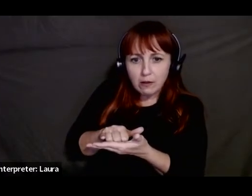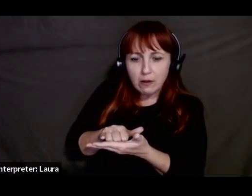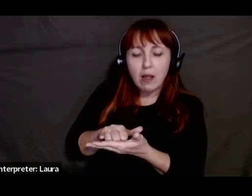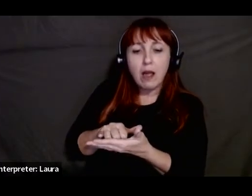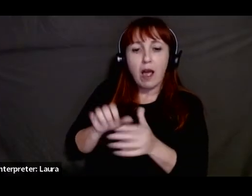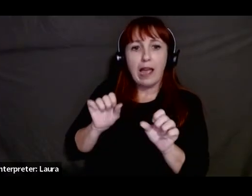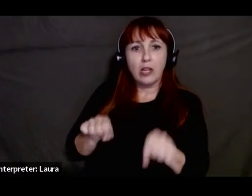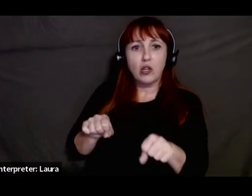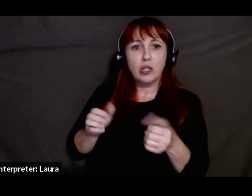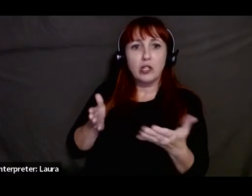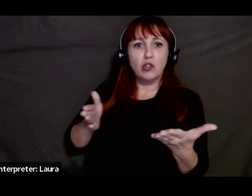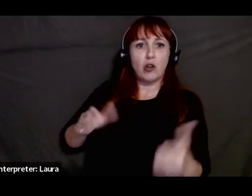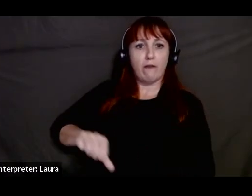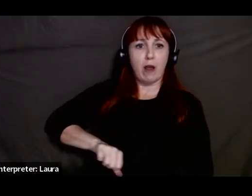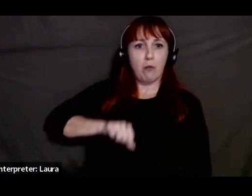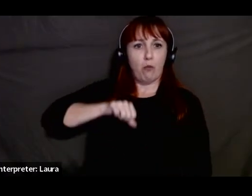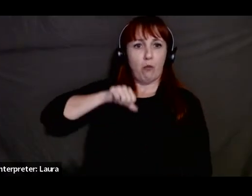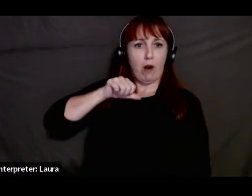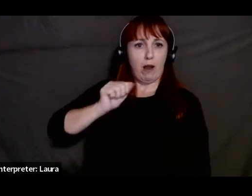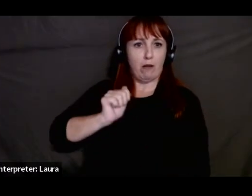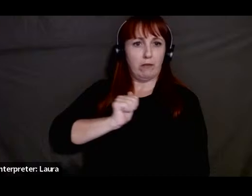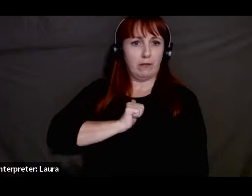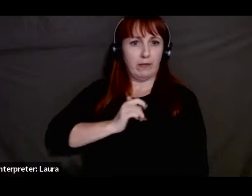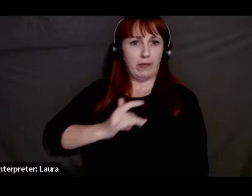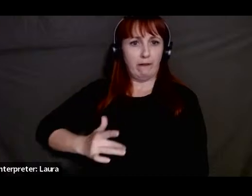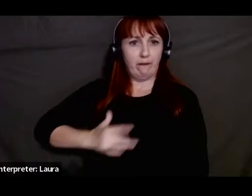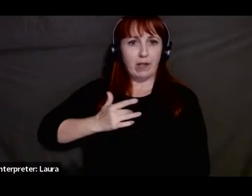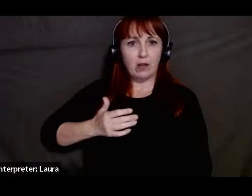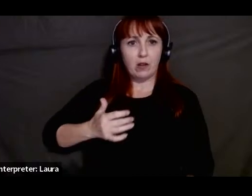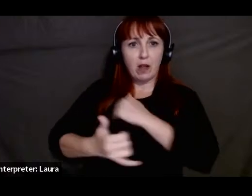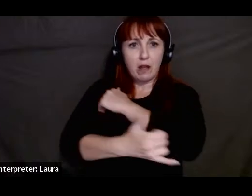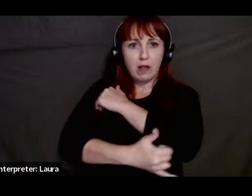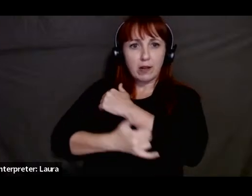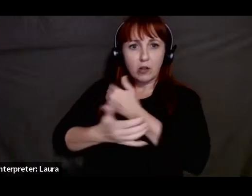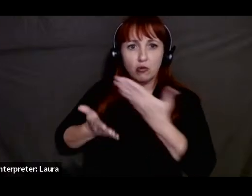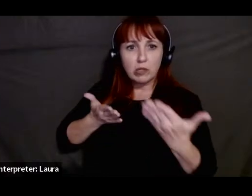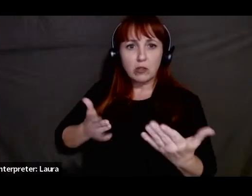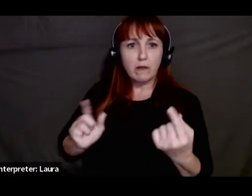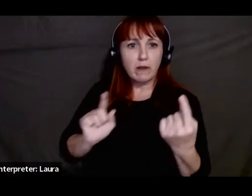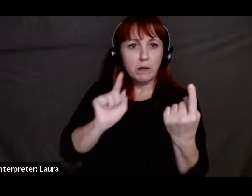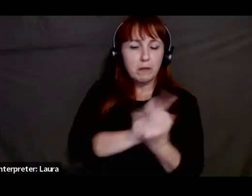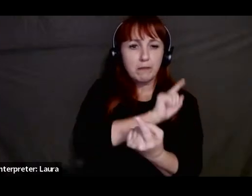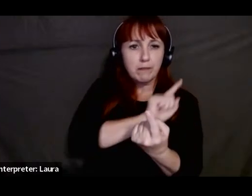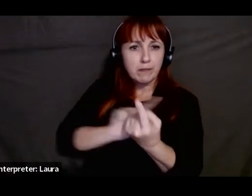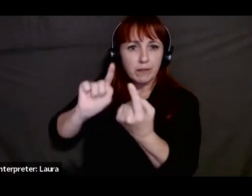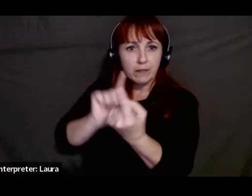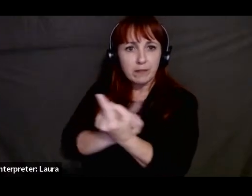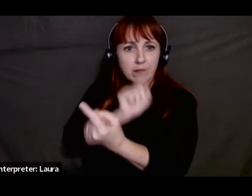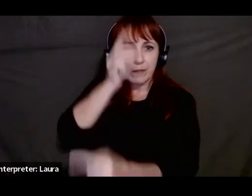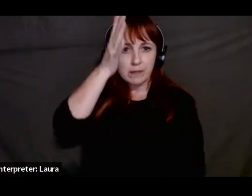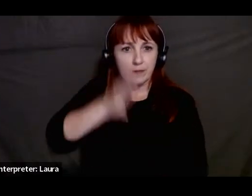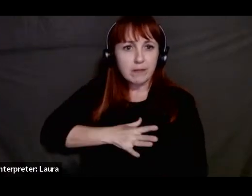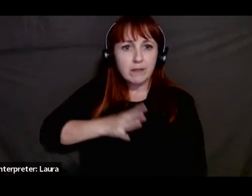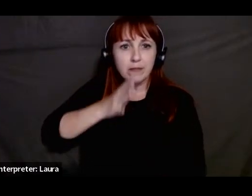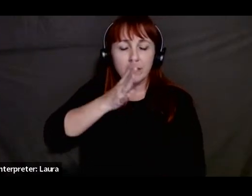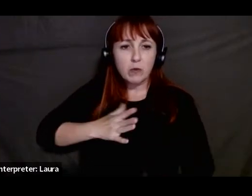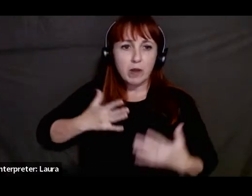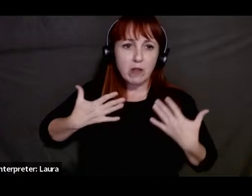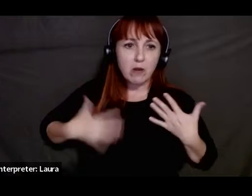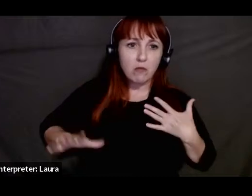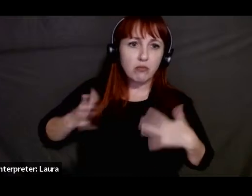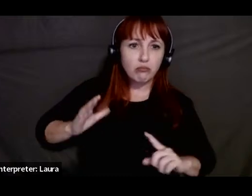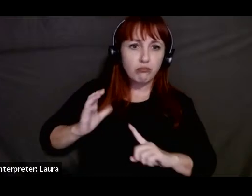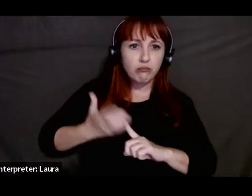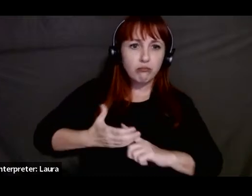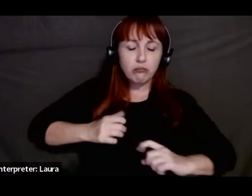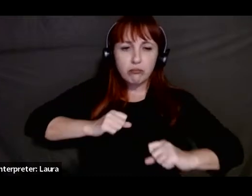serve. I feel proud. I got to serve the country. I get to meet these men and women that wear their uniform and protect us,